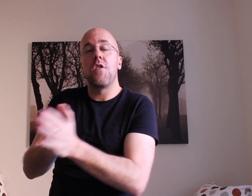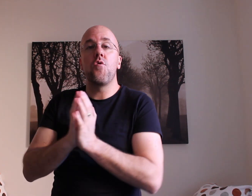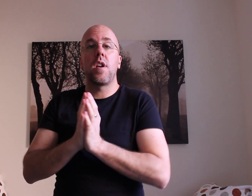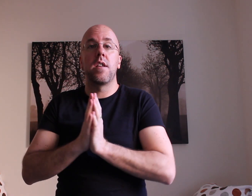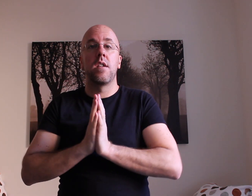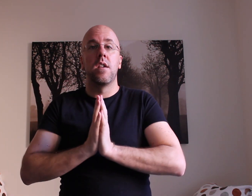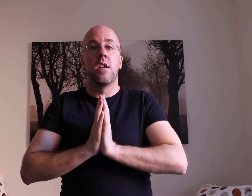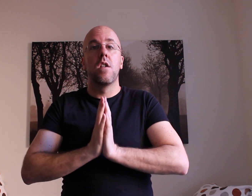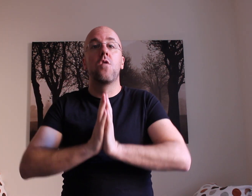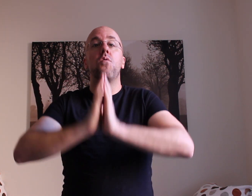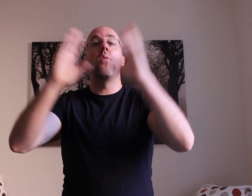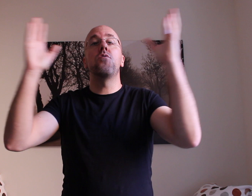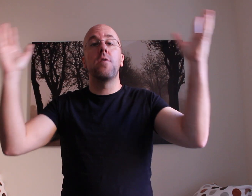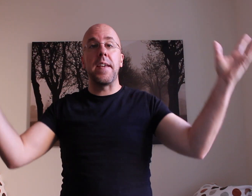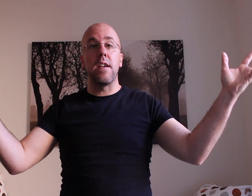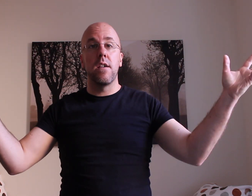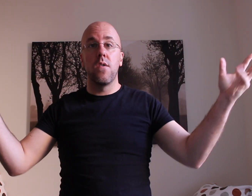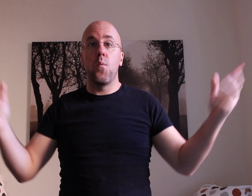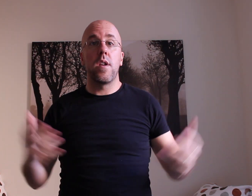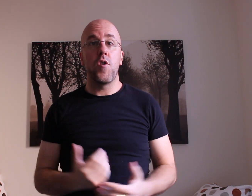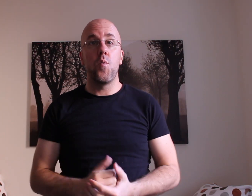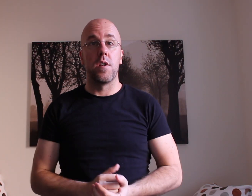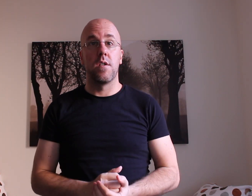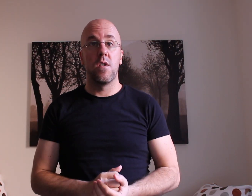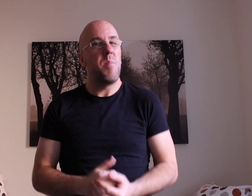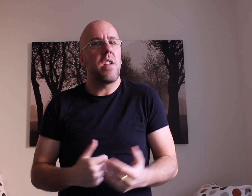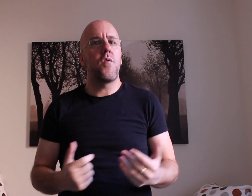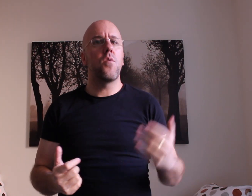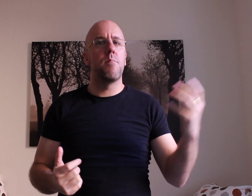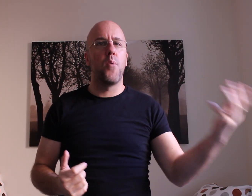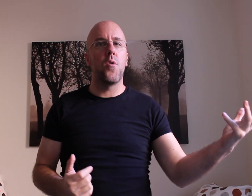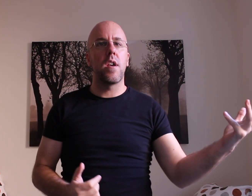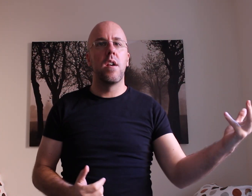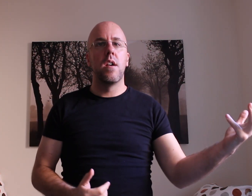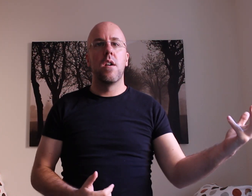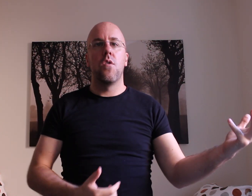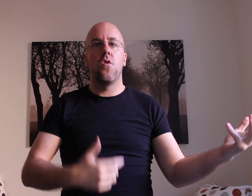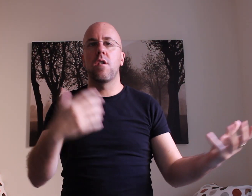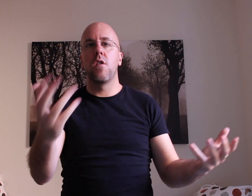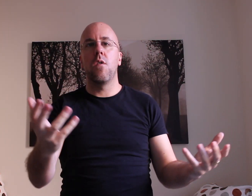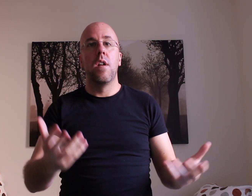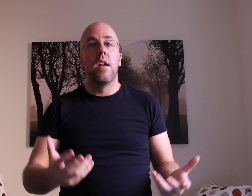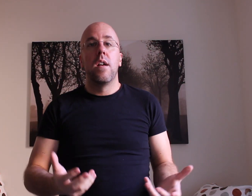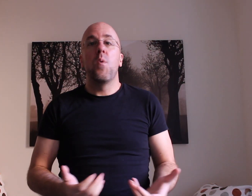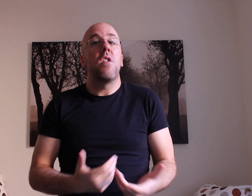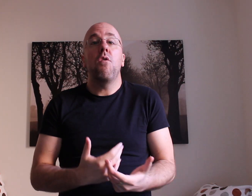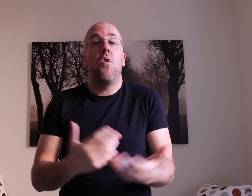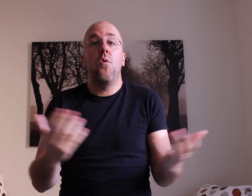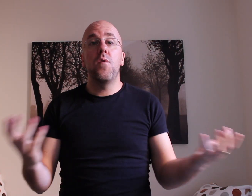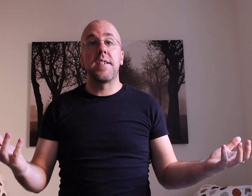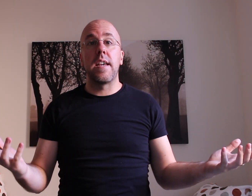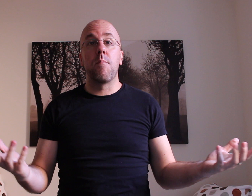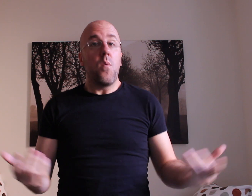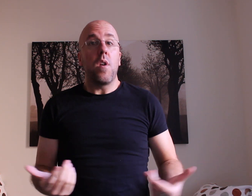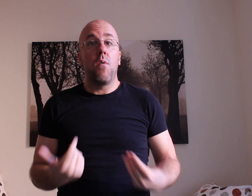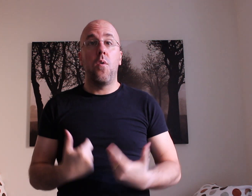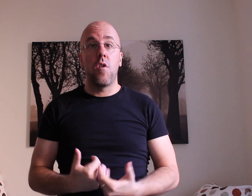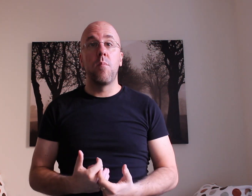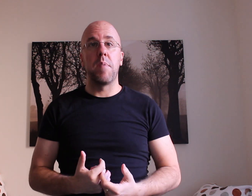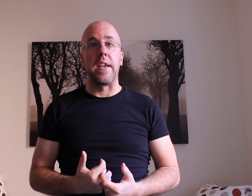you can grow to be whatever you want. No matter if you are a boy or a girl, we are all the same. We are all human beings,